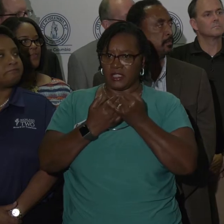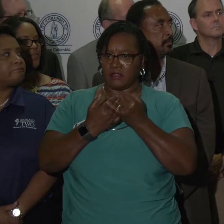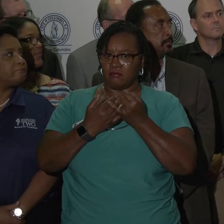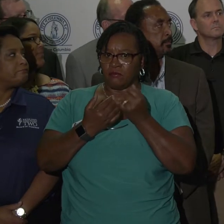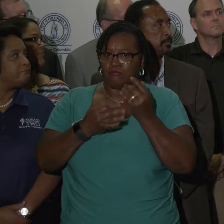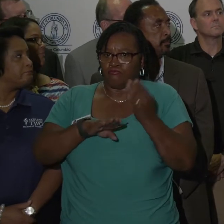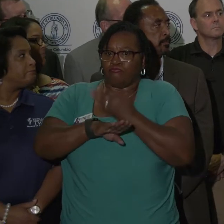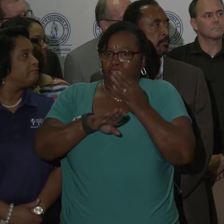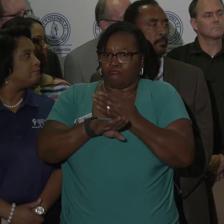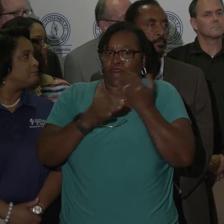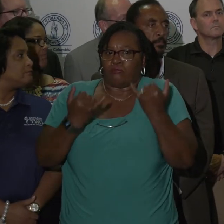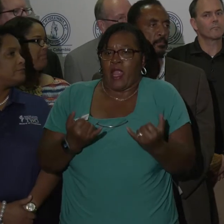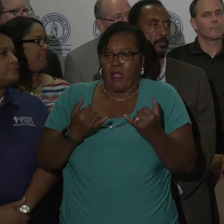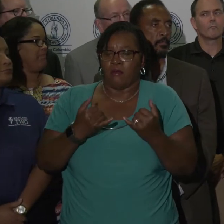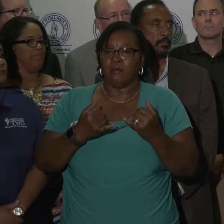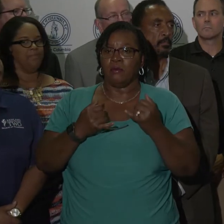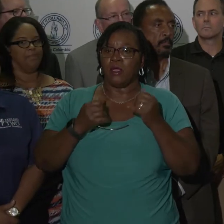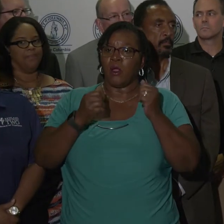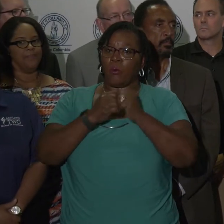under construction now,